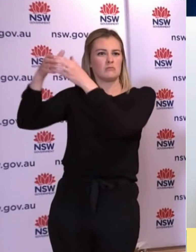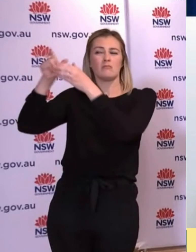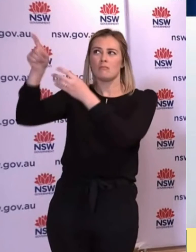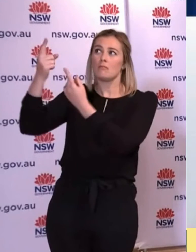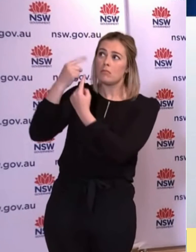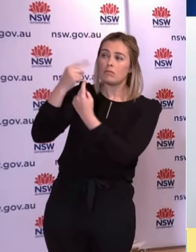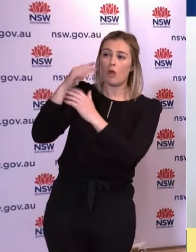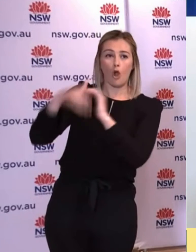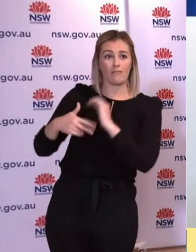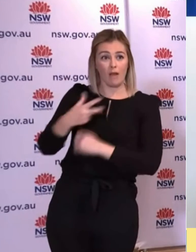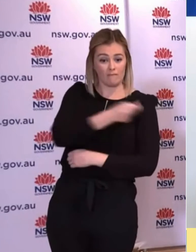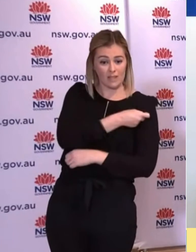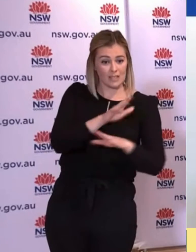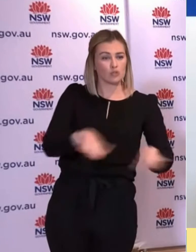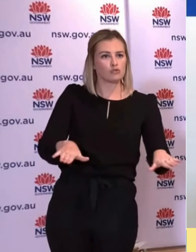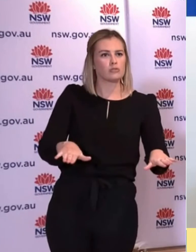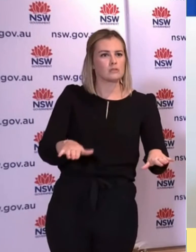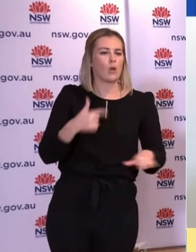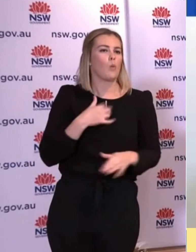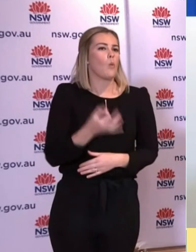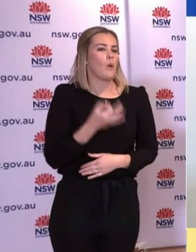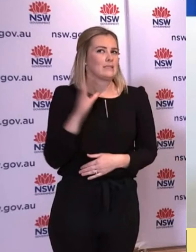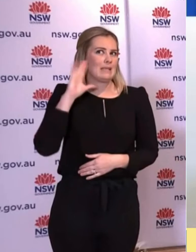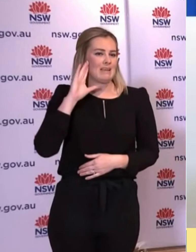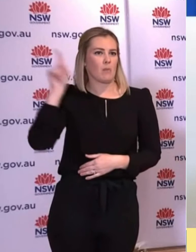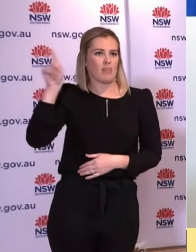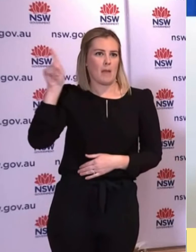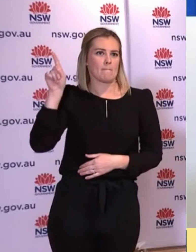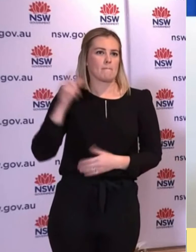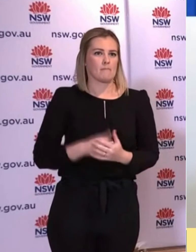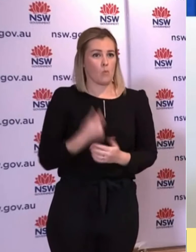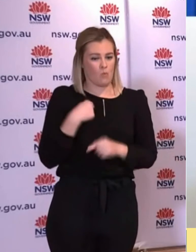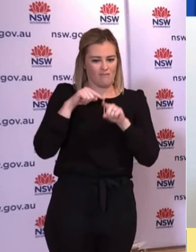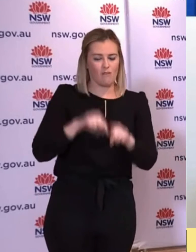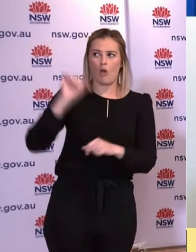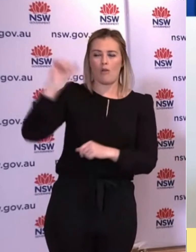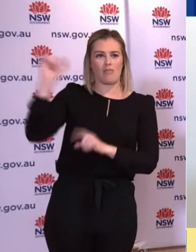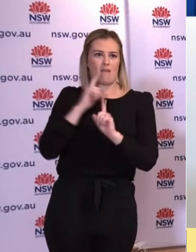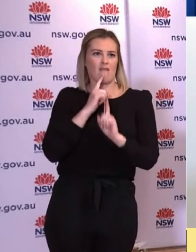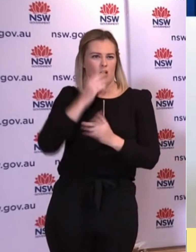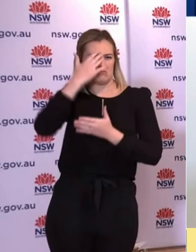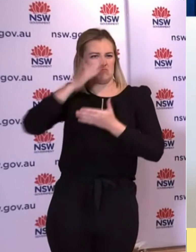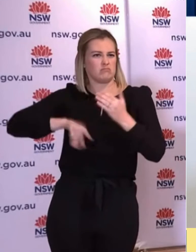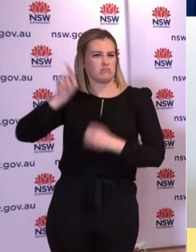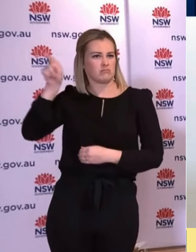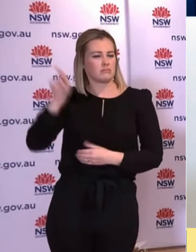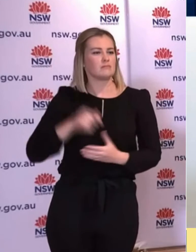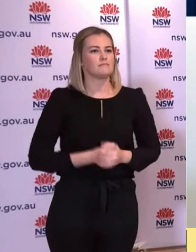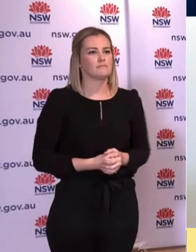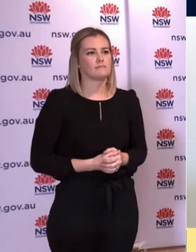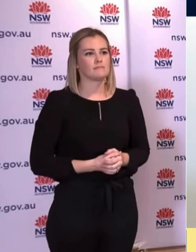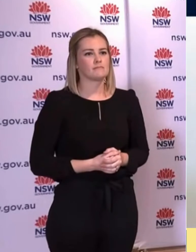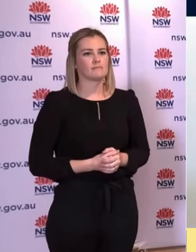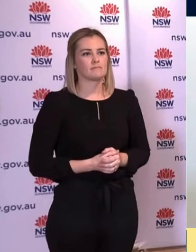be following that advice when that comes forward from ATAGI and looking at opportunities to do that. But for the community and